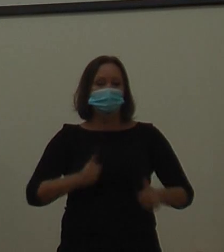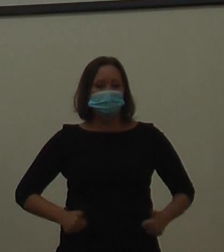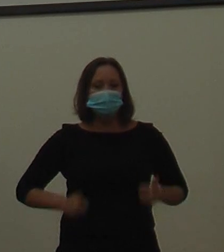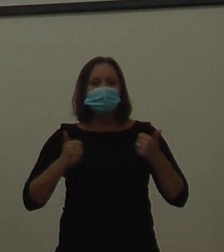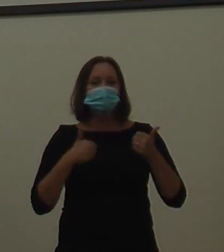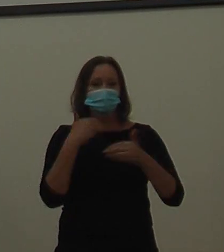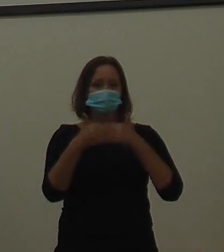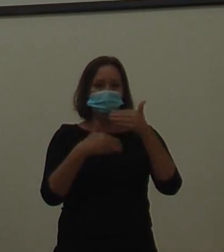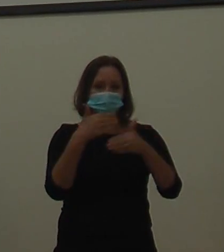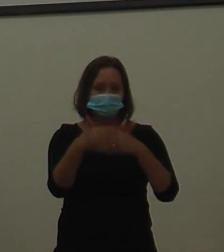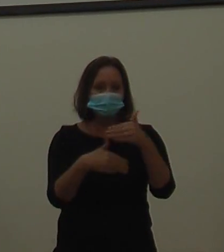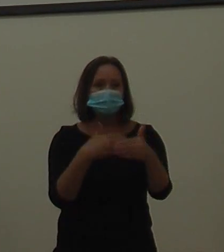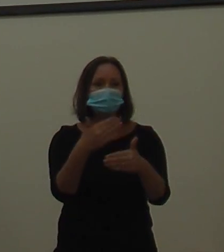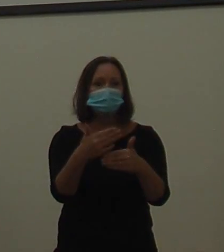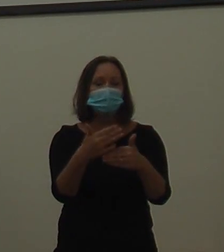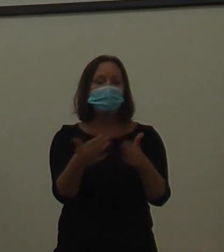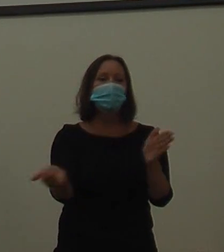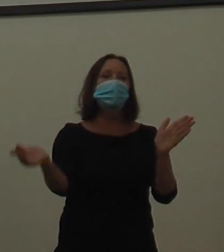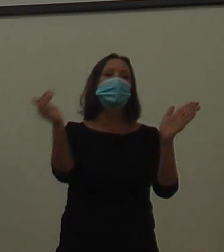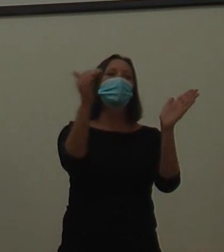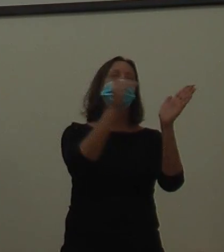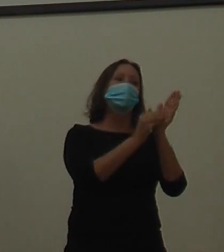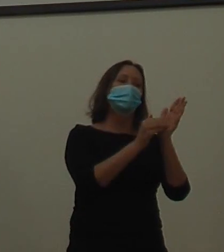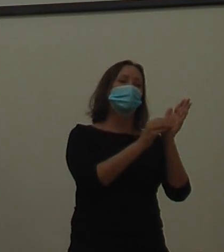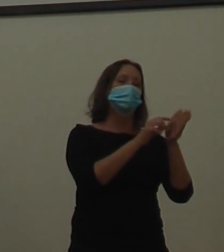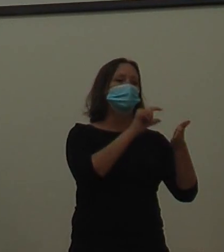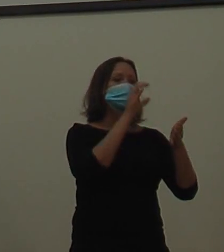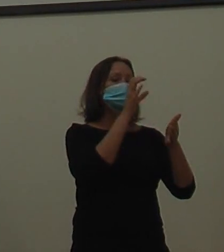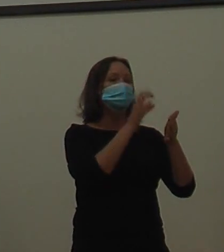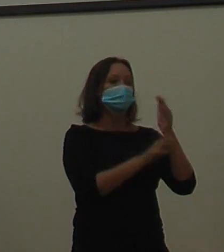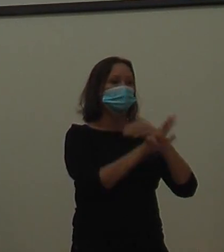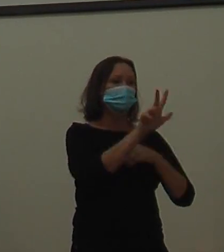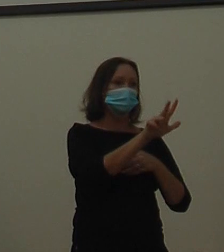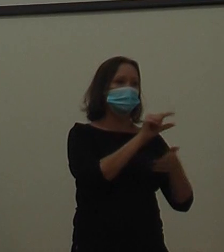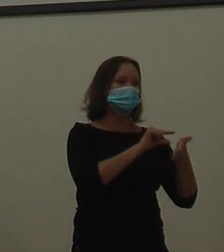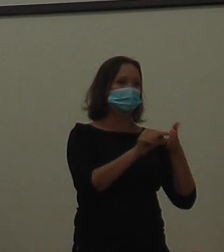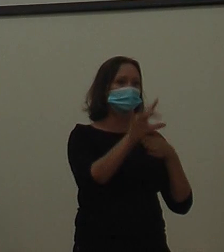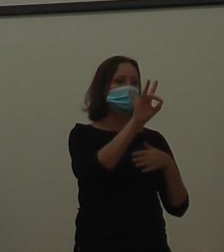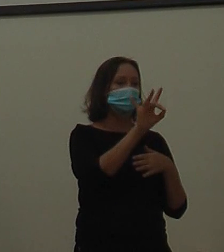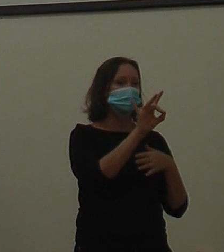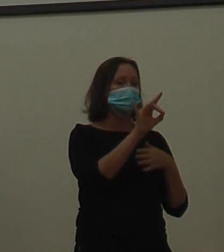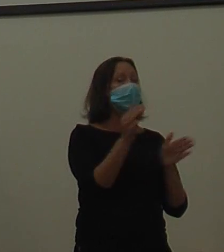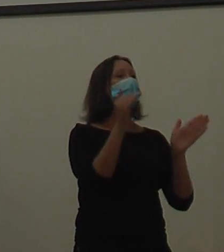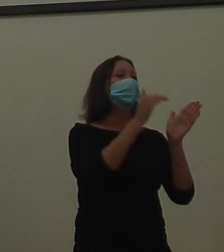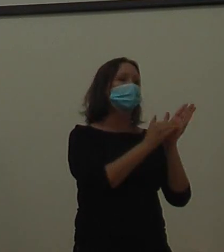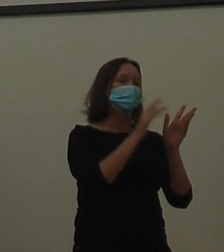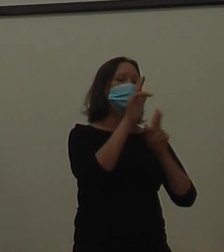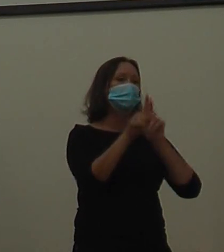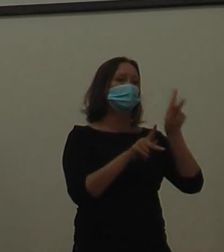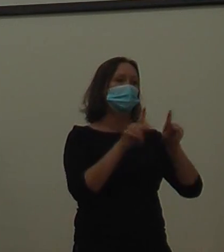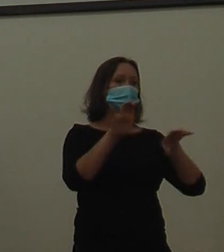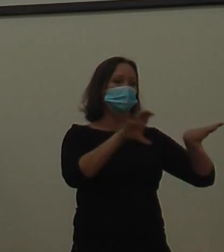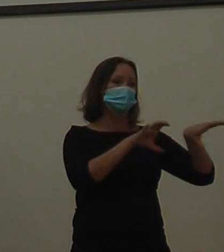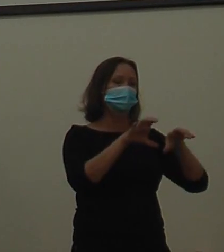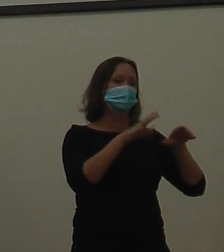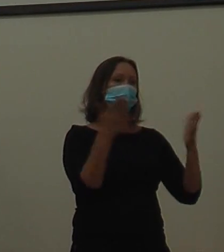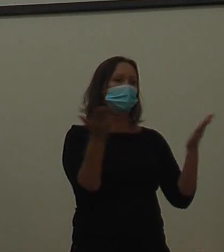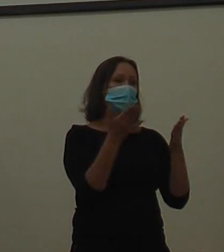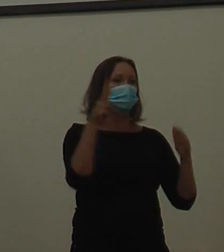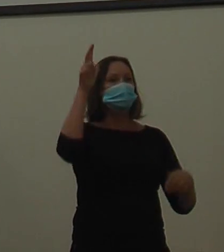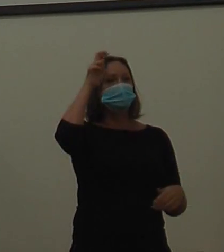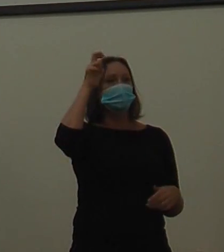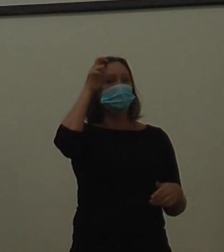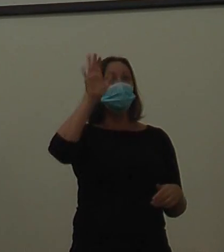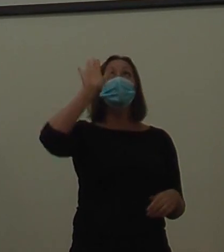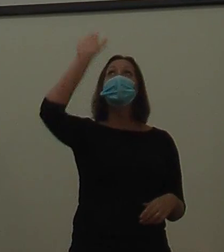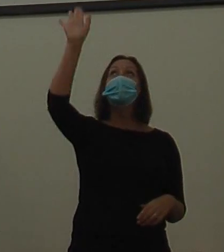again, in Judges 3 and verse 7, "And the people of Israel did what was evil in the sight of the Lord." And they're punished,